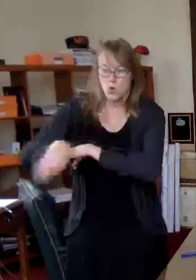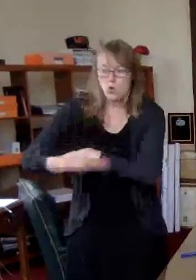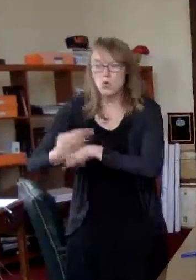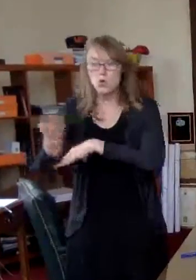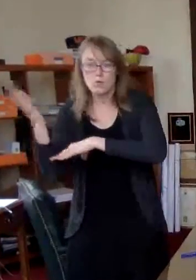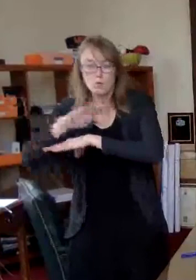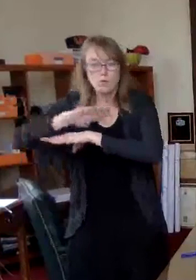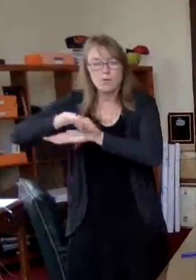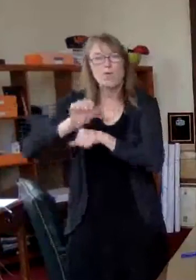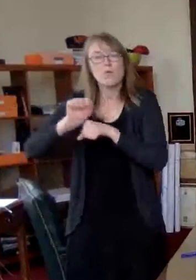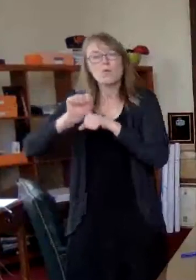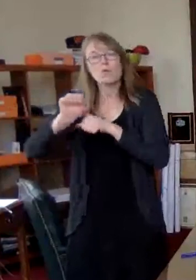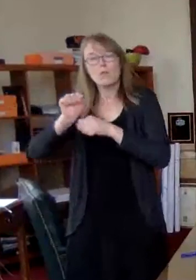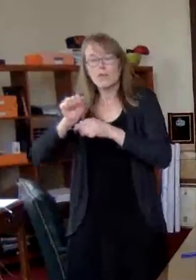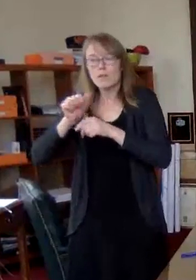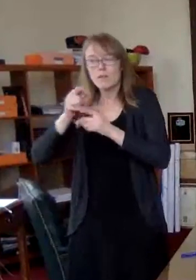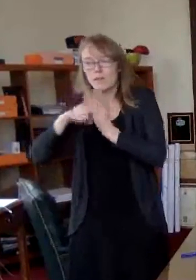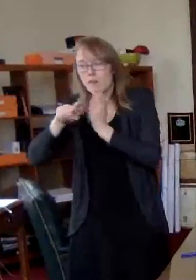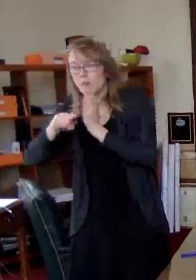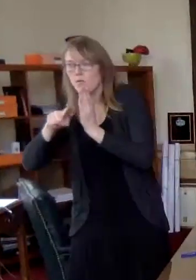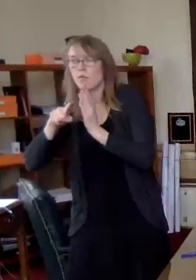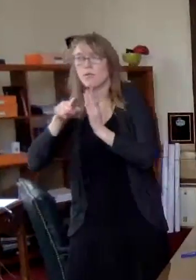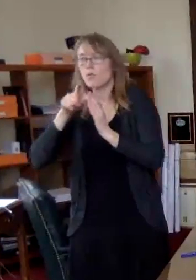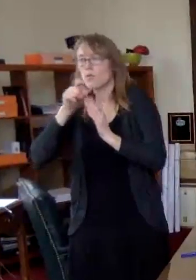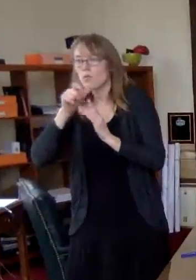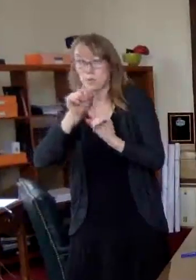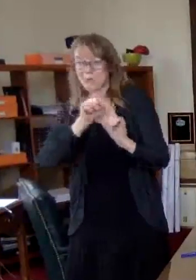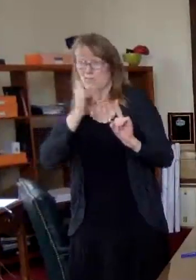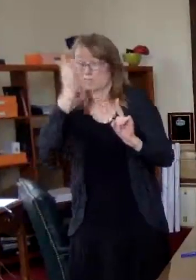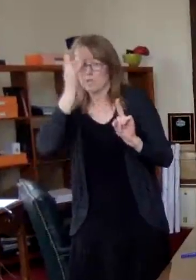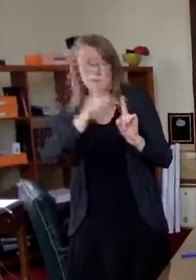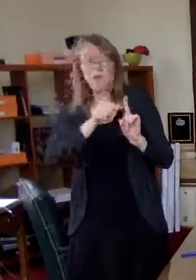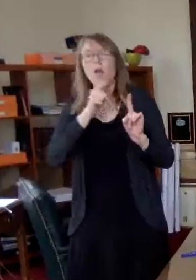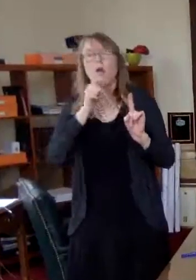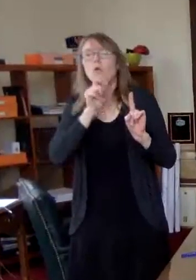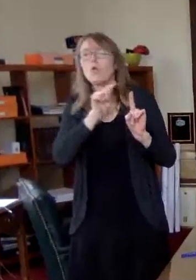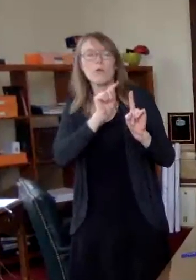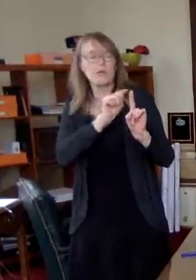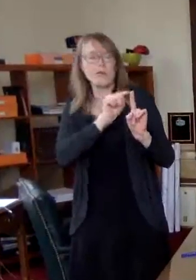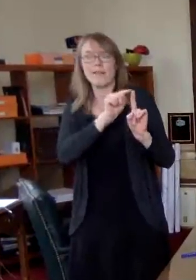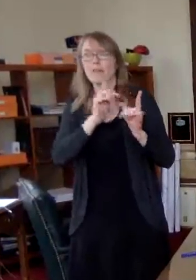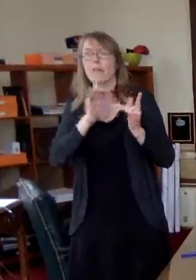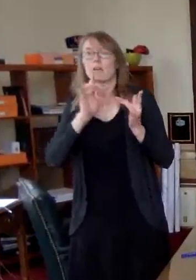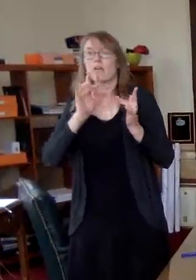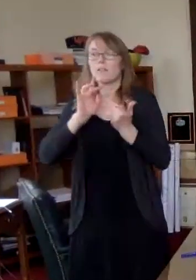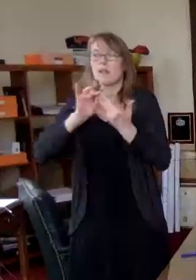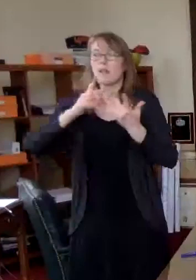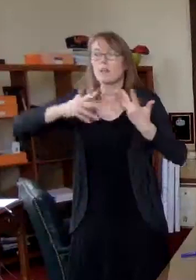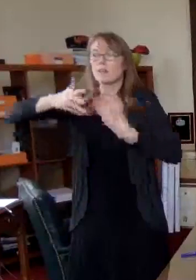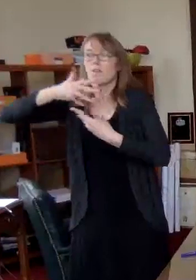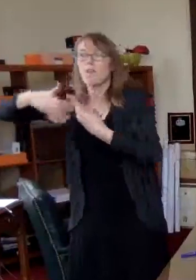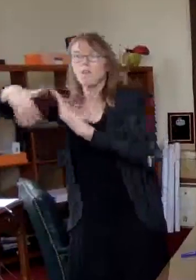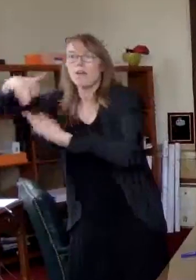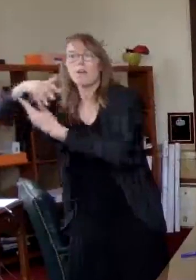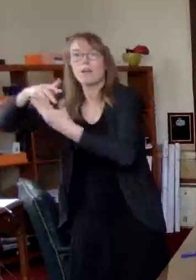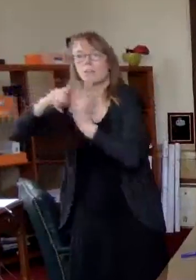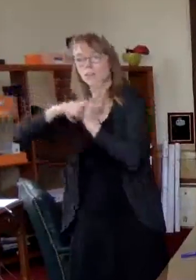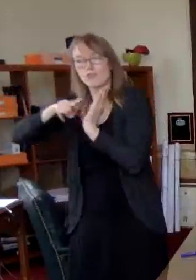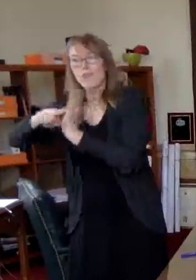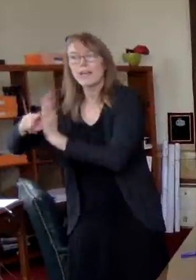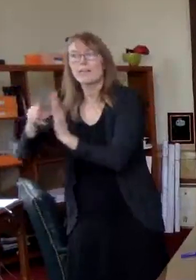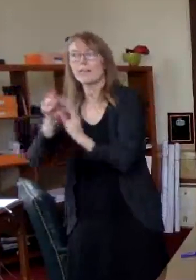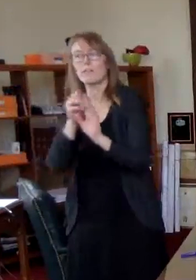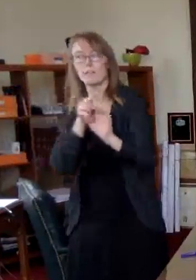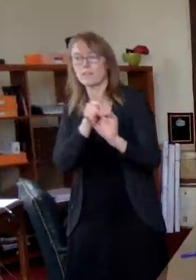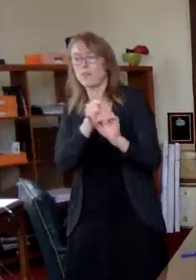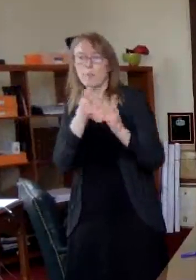tracing and trying to make sure that we all have the information that we need. So thank you, everyone. Thanks to the Facebook world out